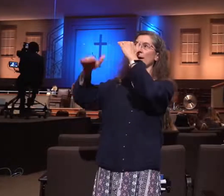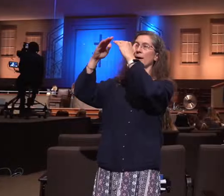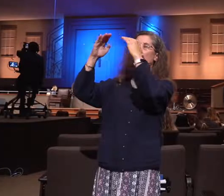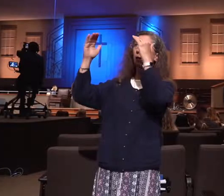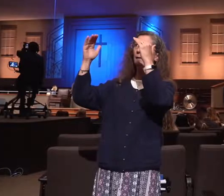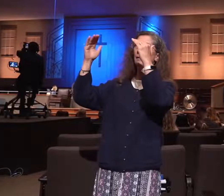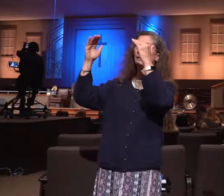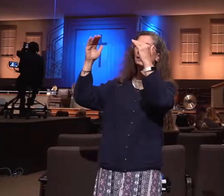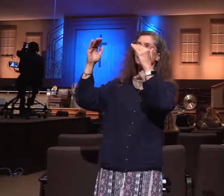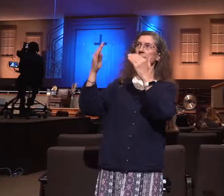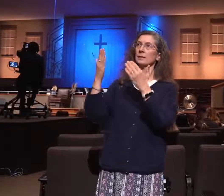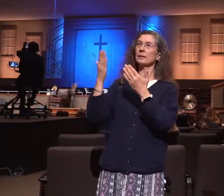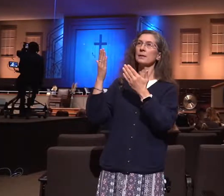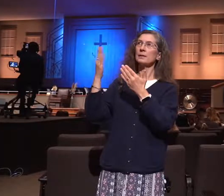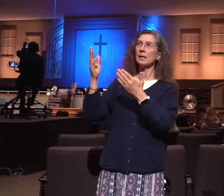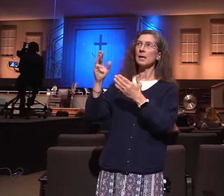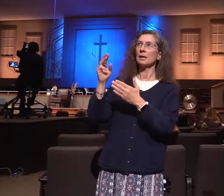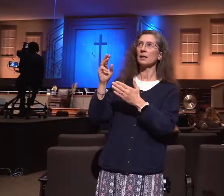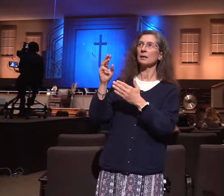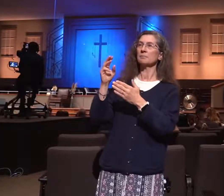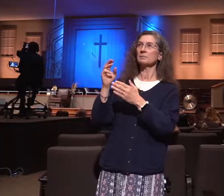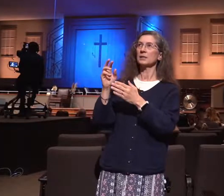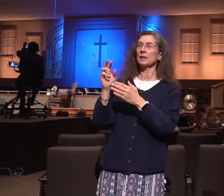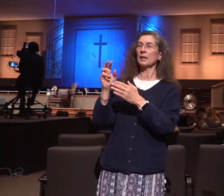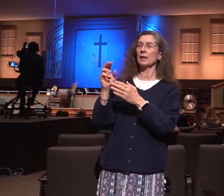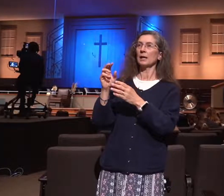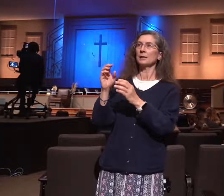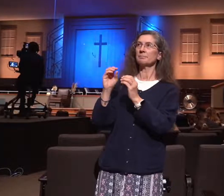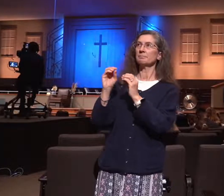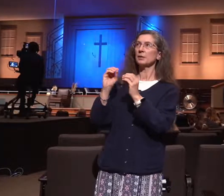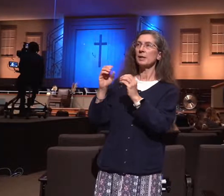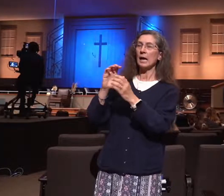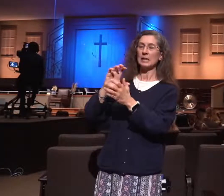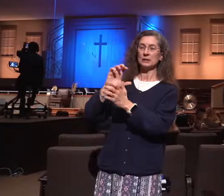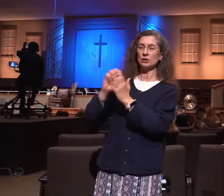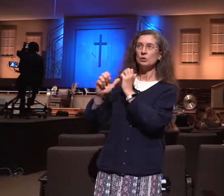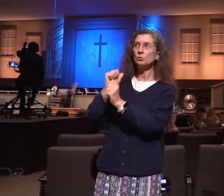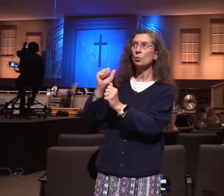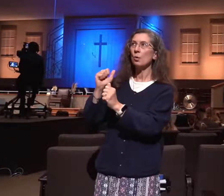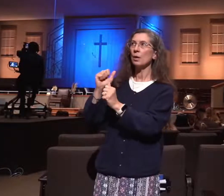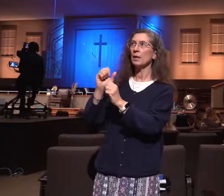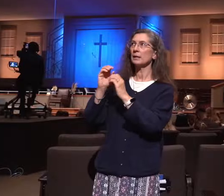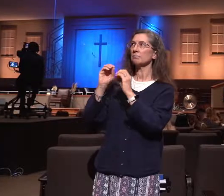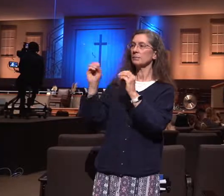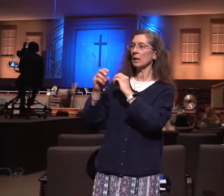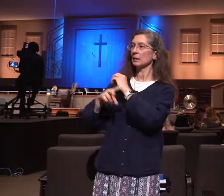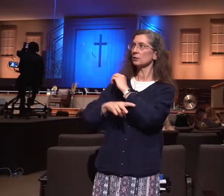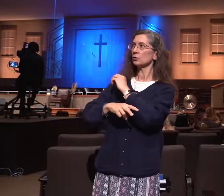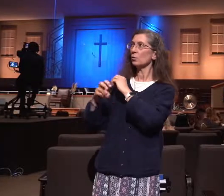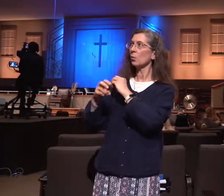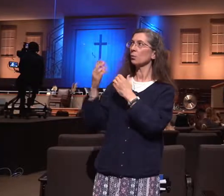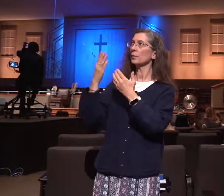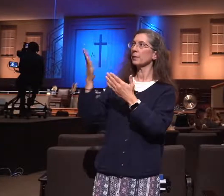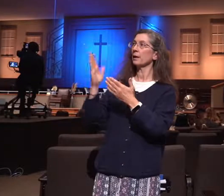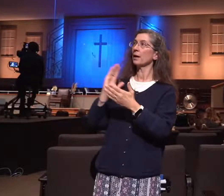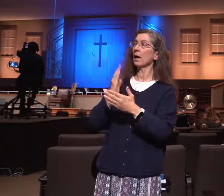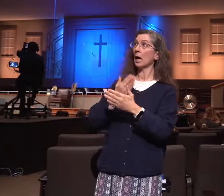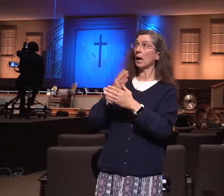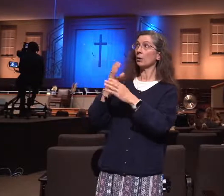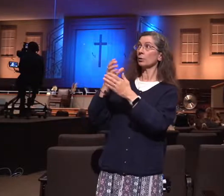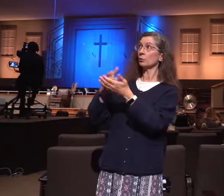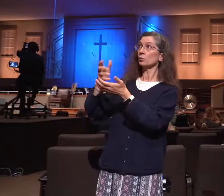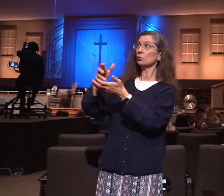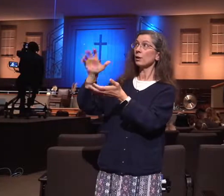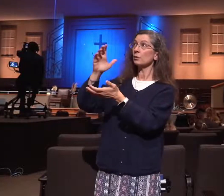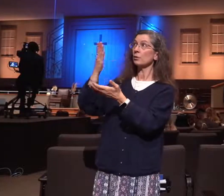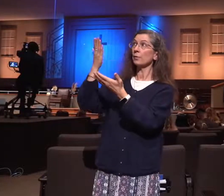where neither moth nor rust do corrupt, and where thieves do not break through and steal. For where your treasure is, there will your